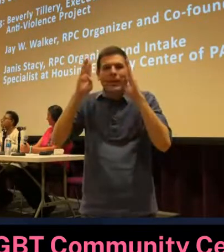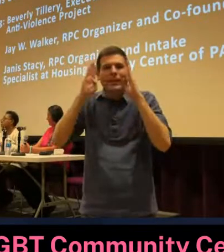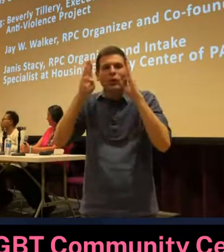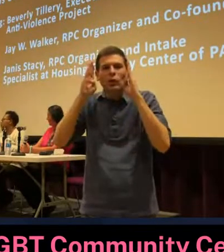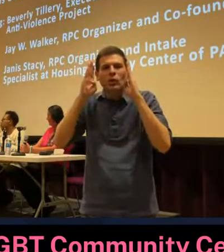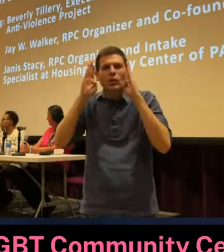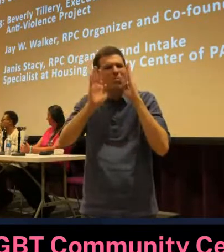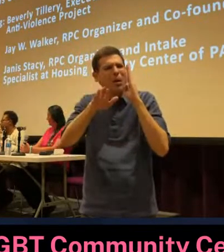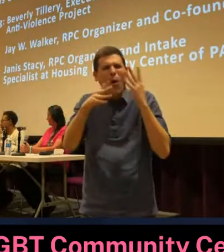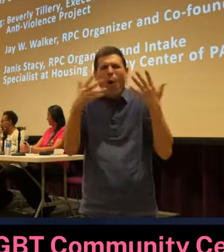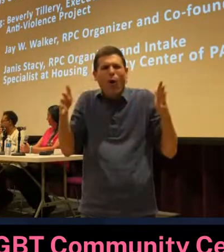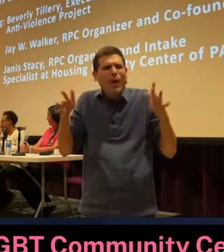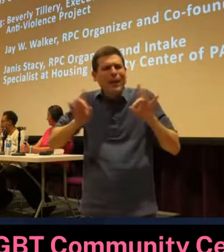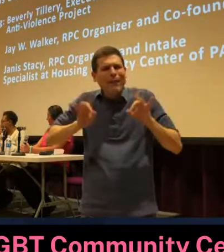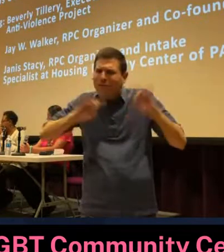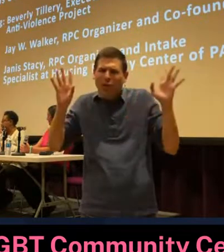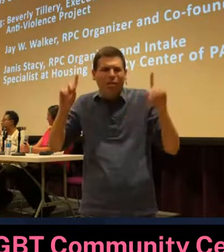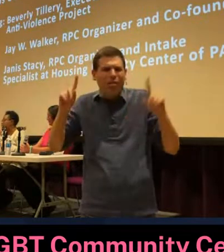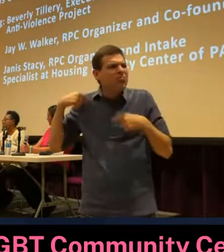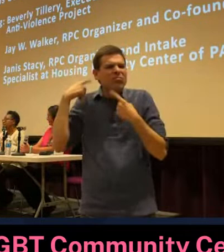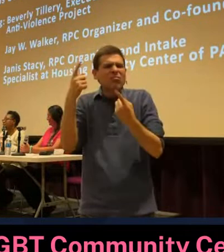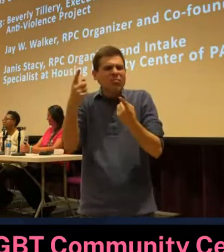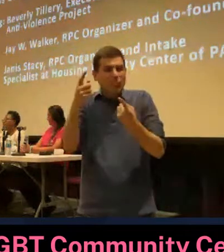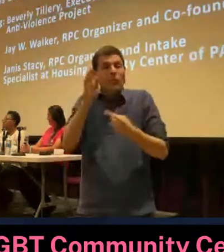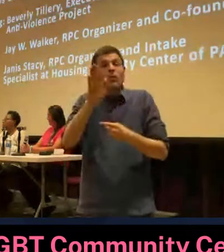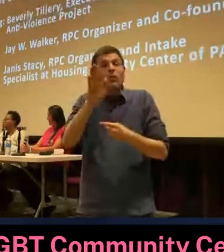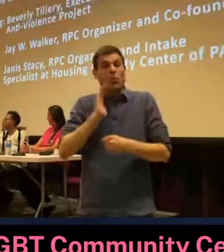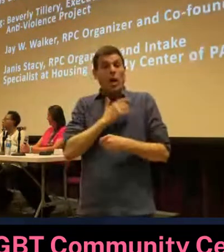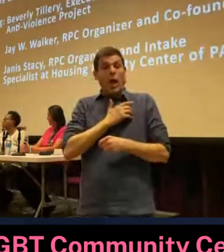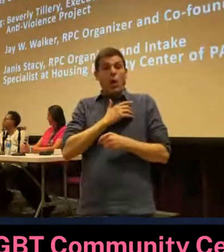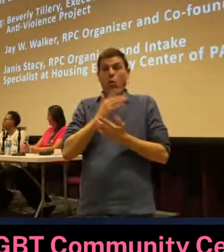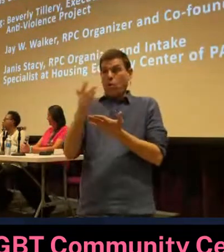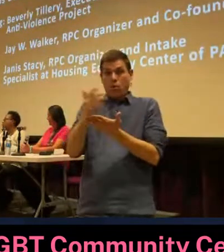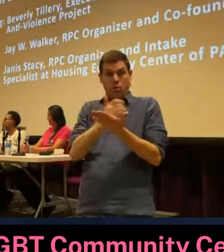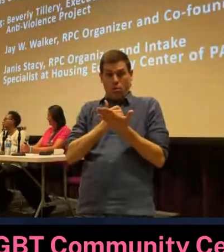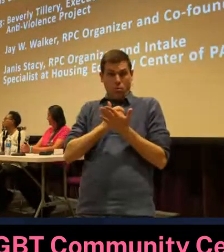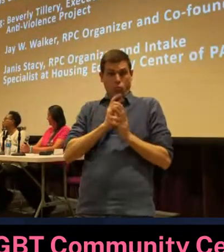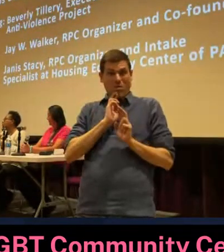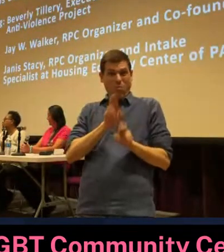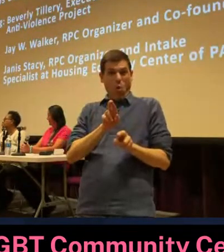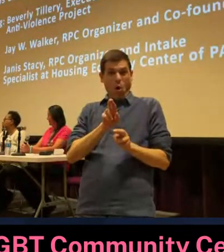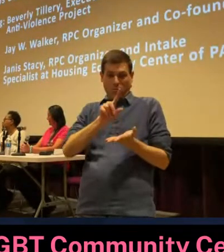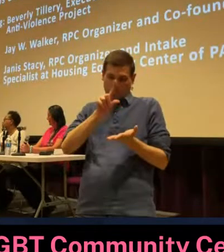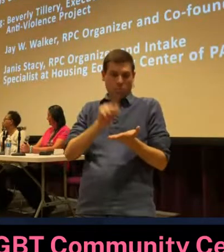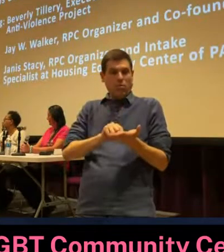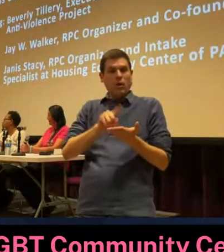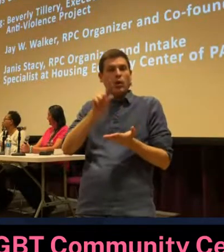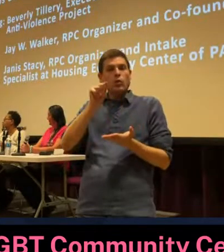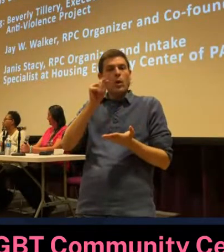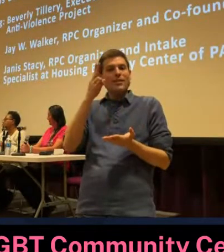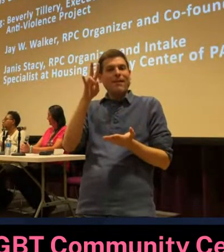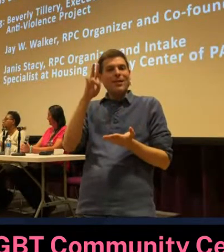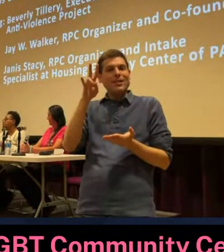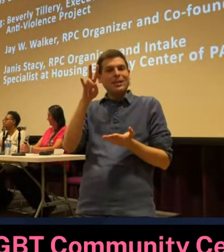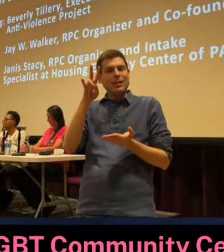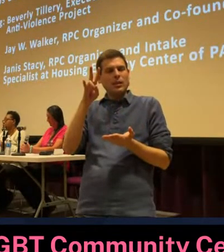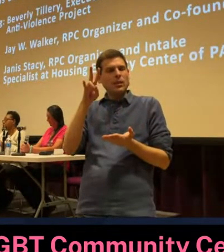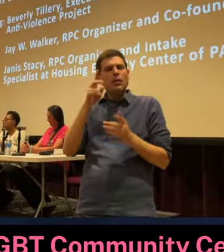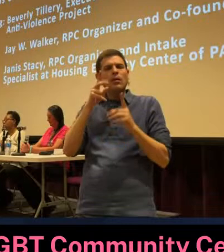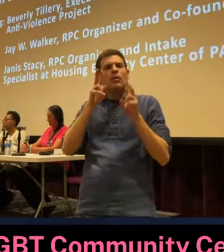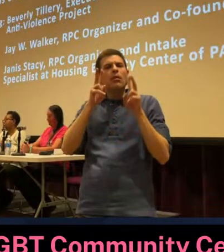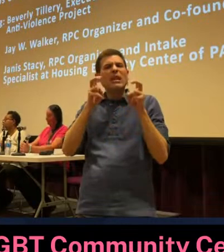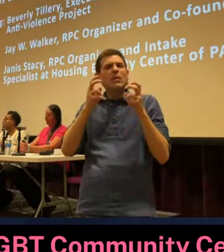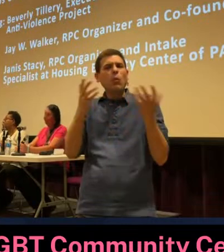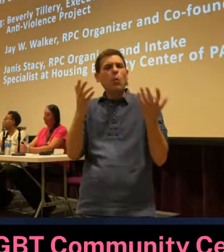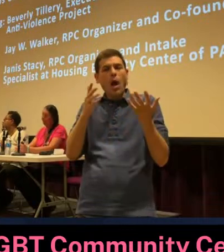We put out a report in 2017 starting to look at the white supremacist groups that were starting